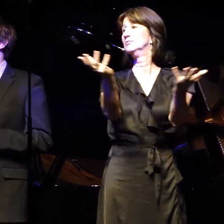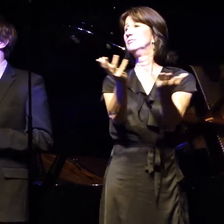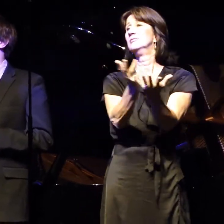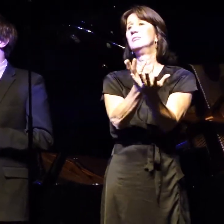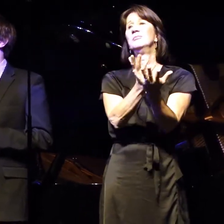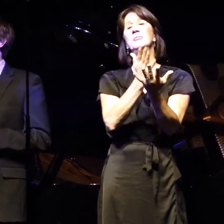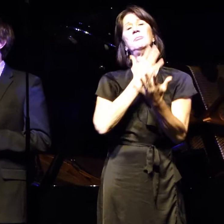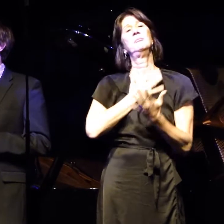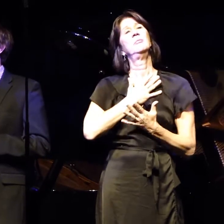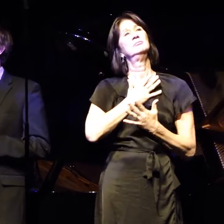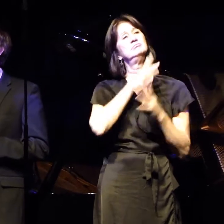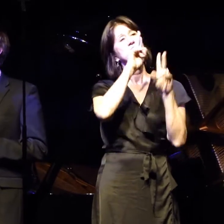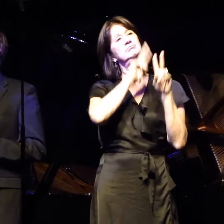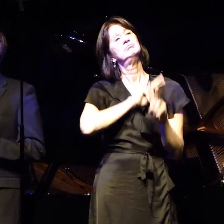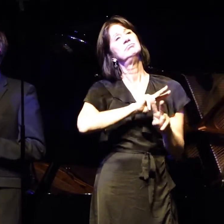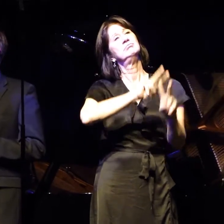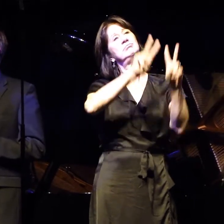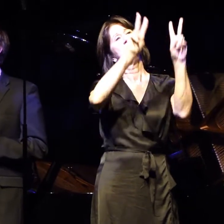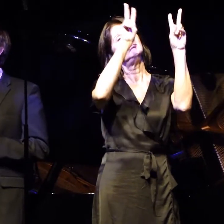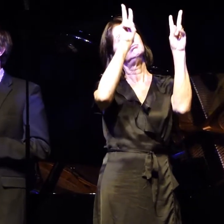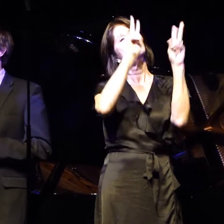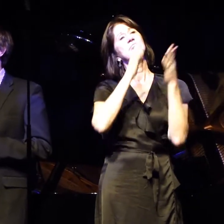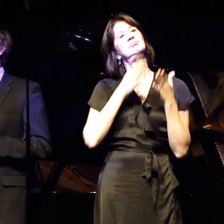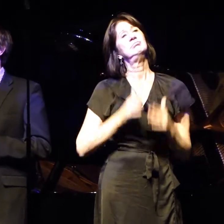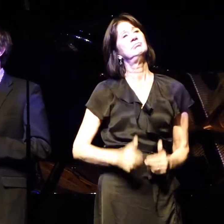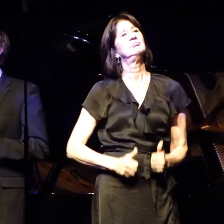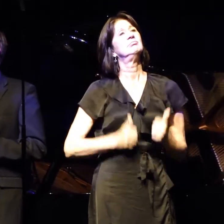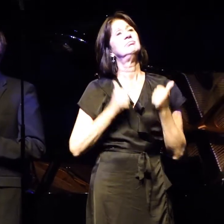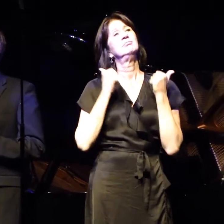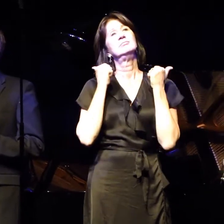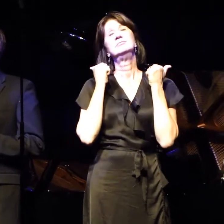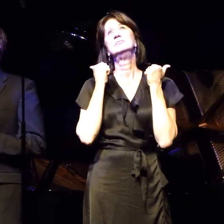I've looked at life that way,